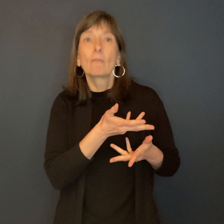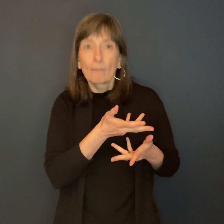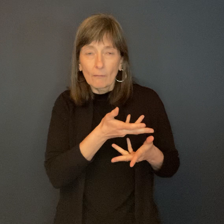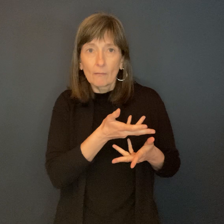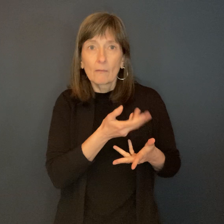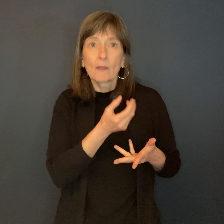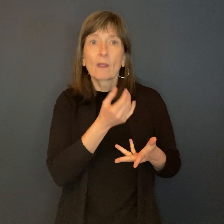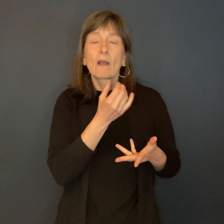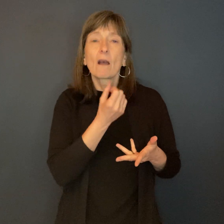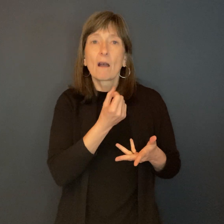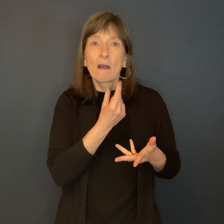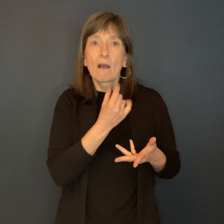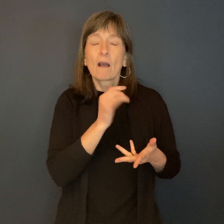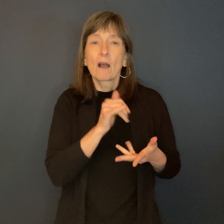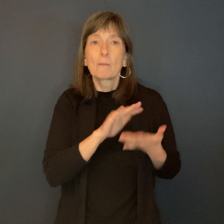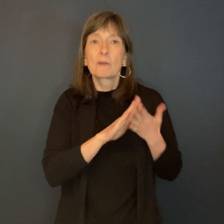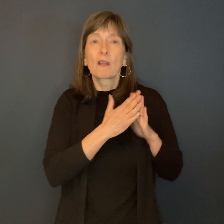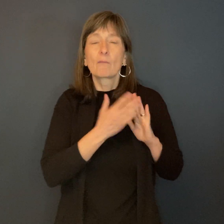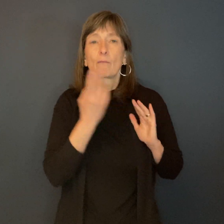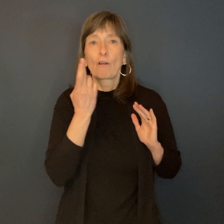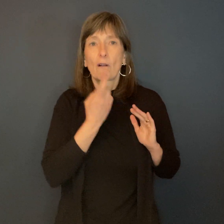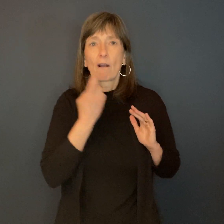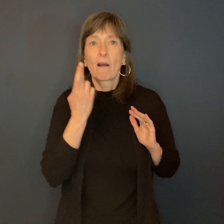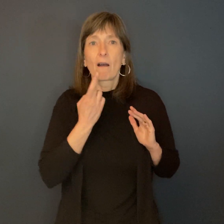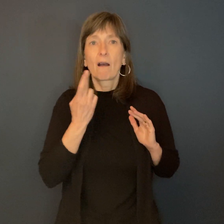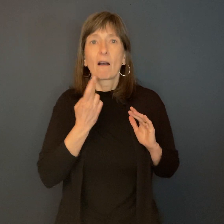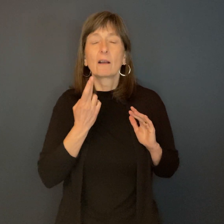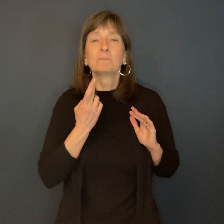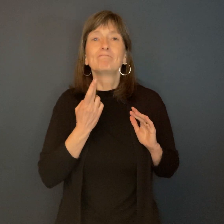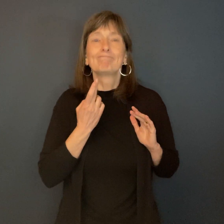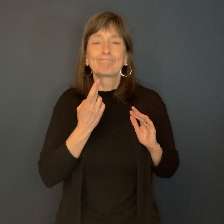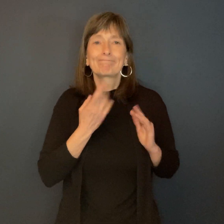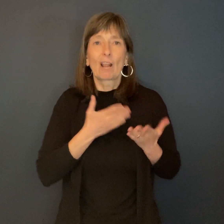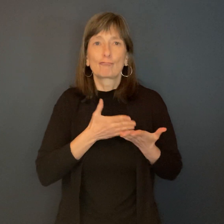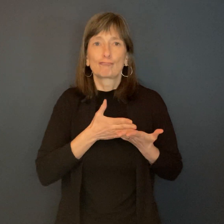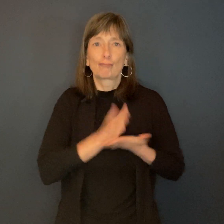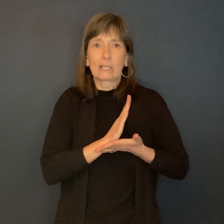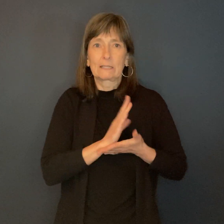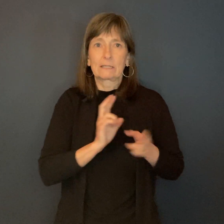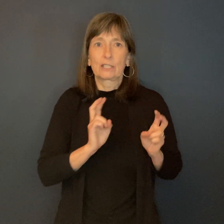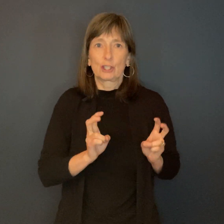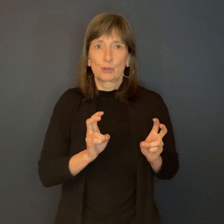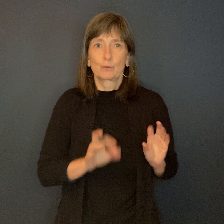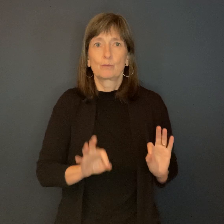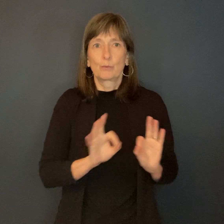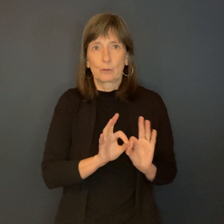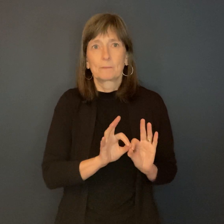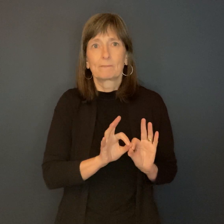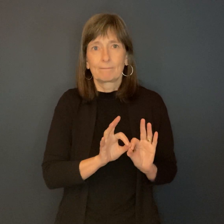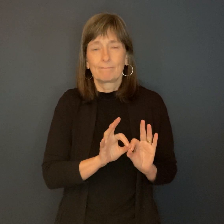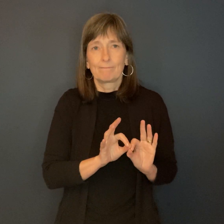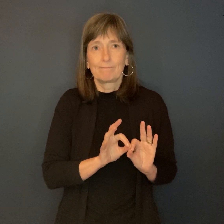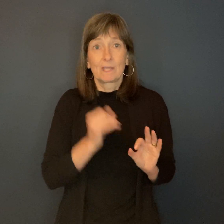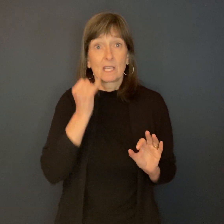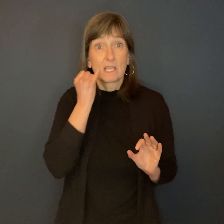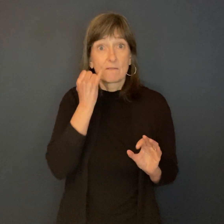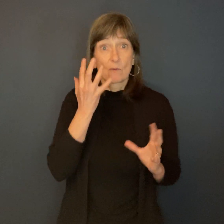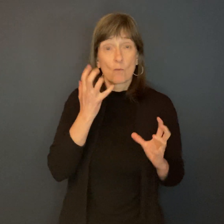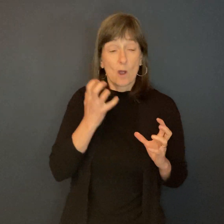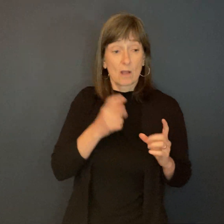rights-based issues were significantly important if people were going to expand their horizons and take up their